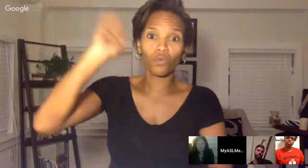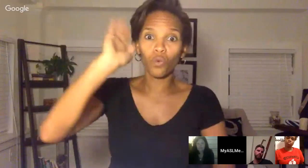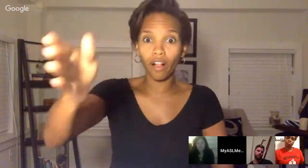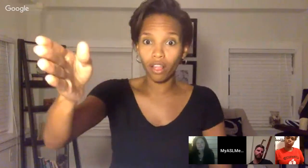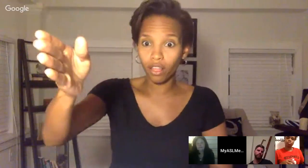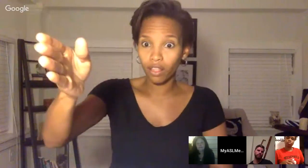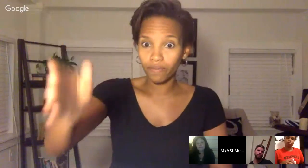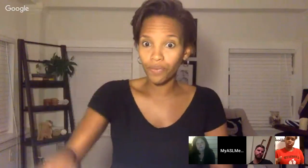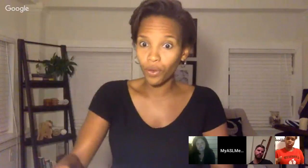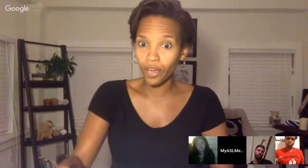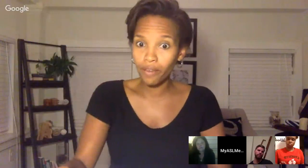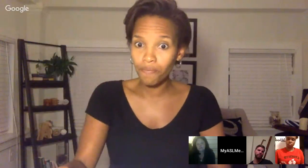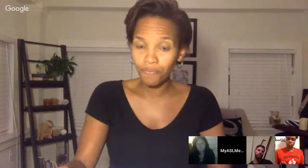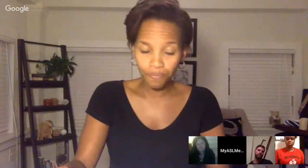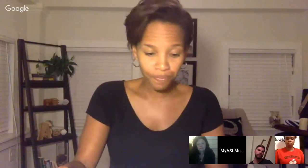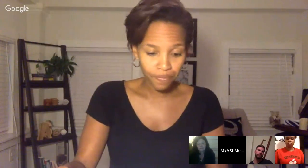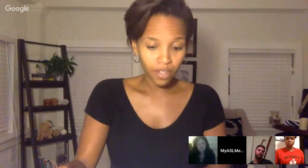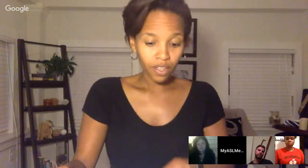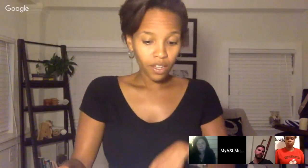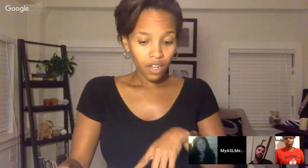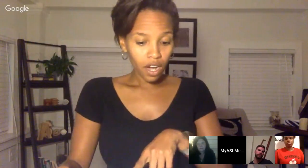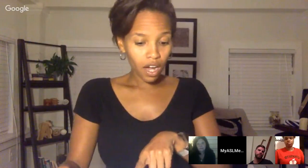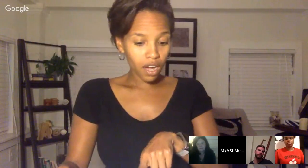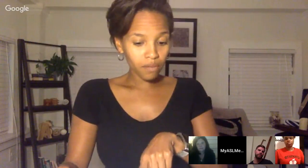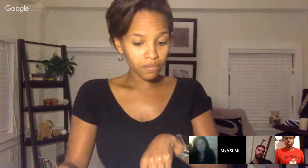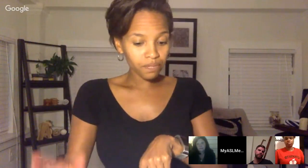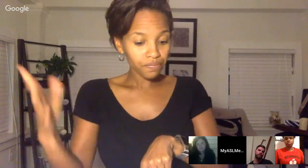give, okay?